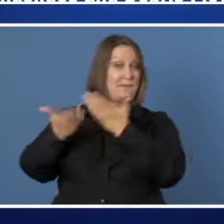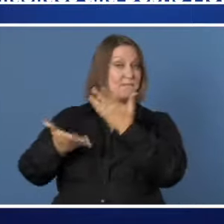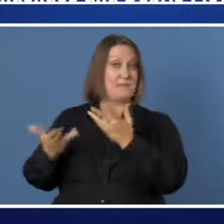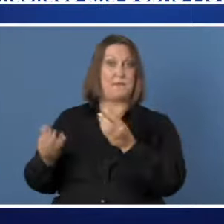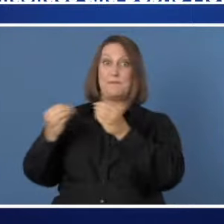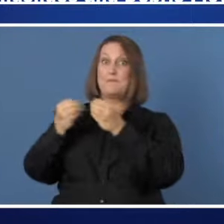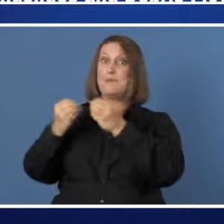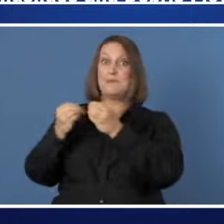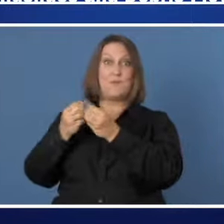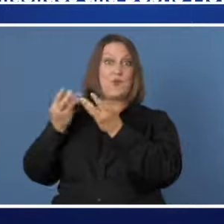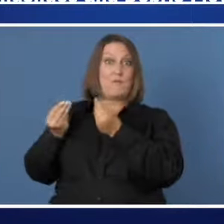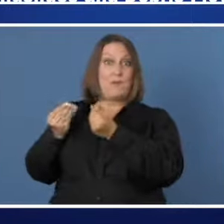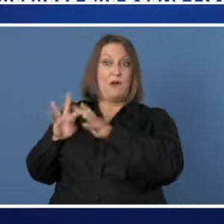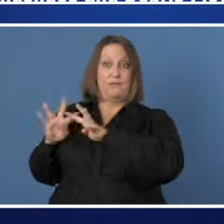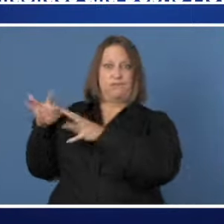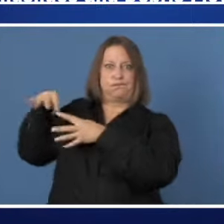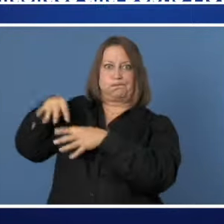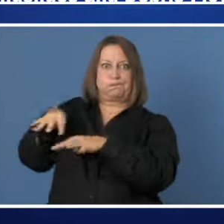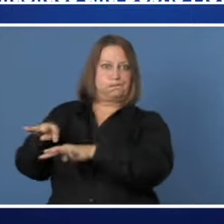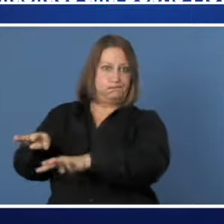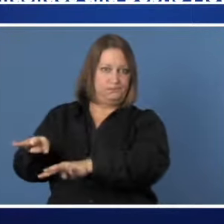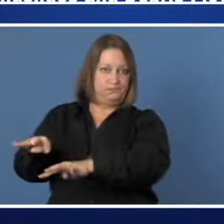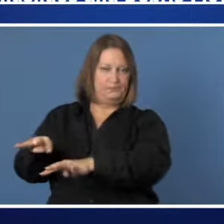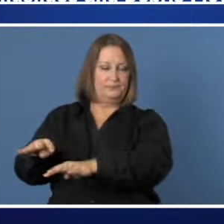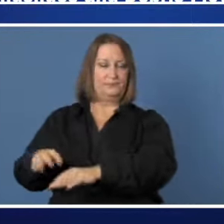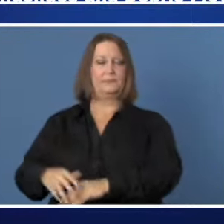danger of additional slides.